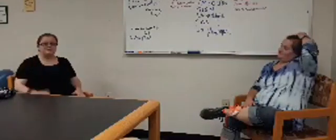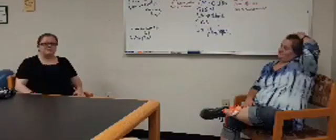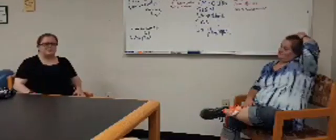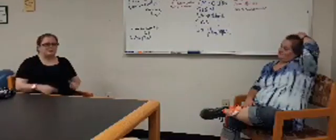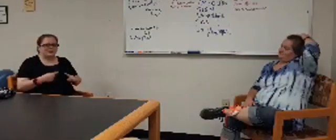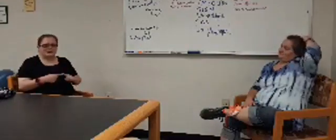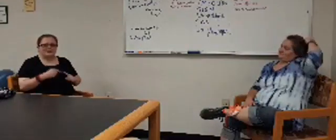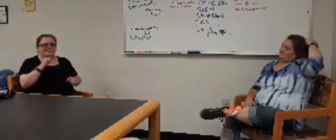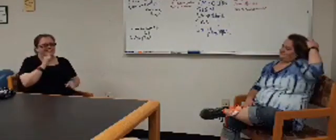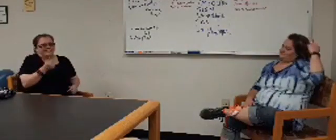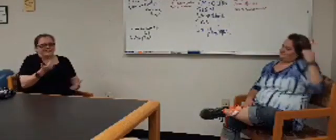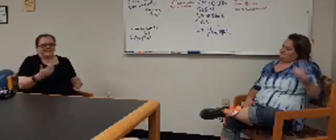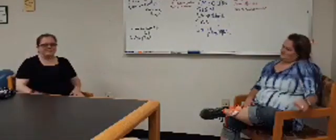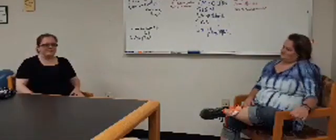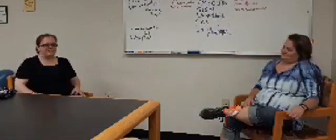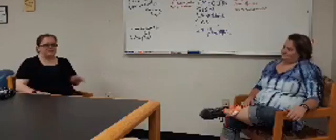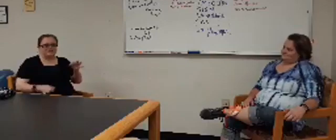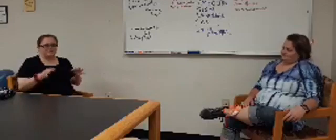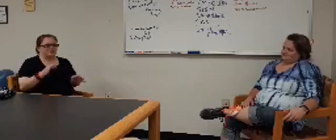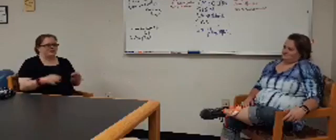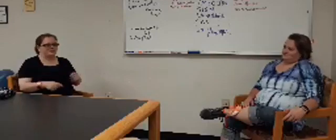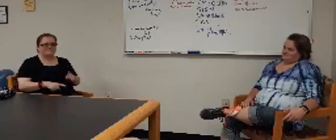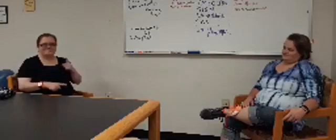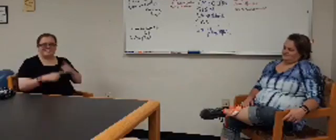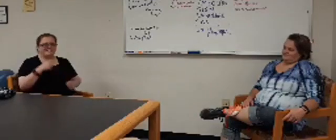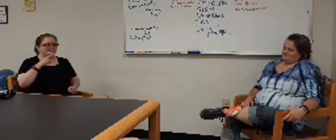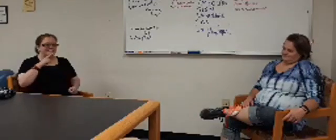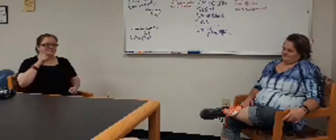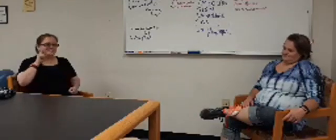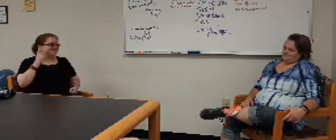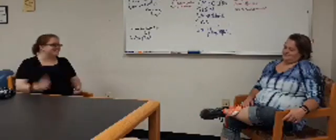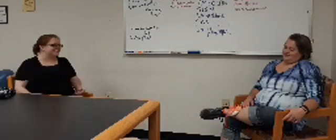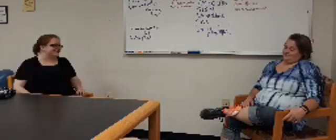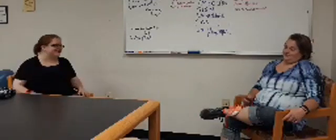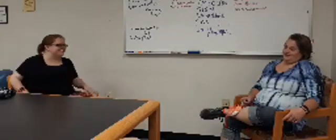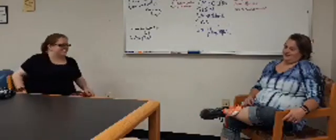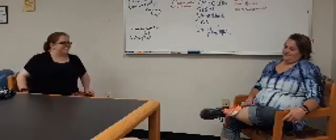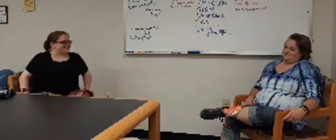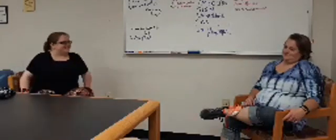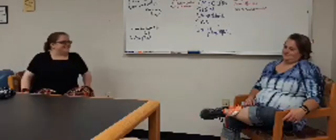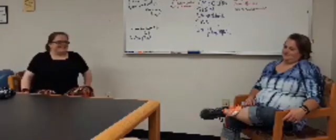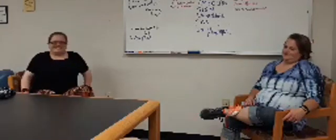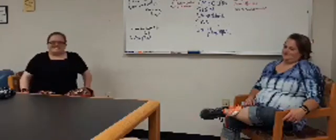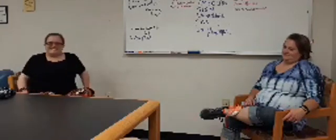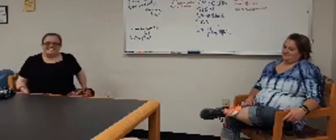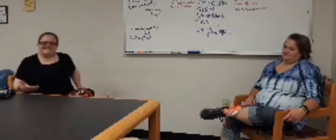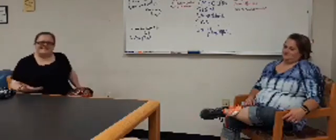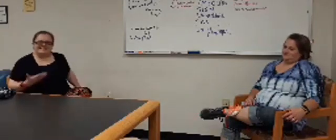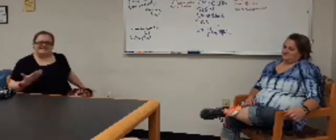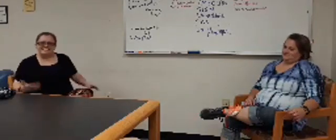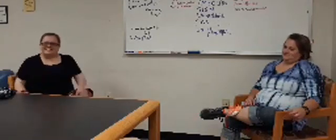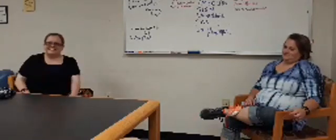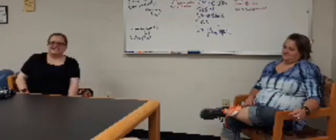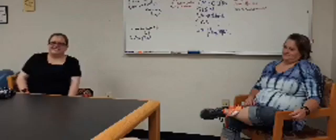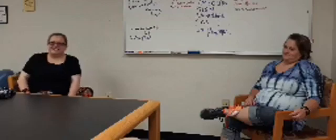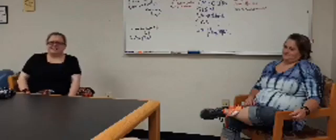when they're not. They just can't hear. Right. So,